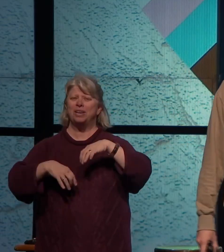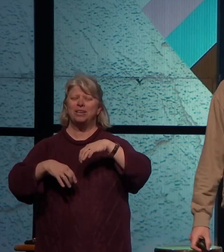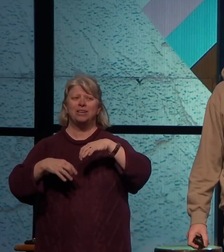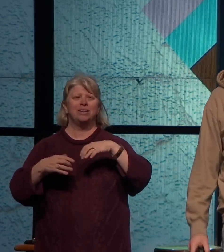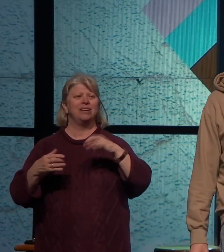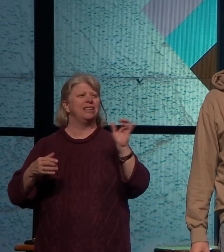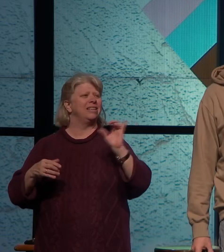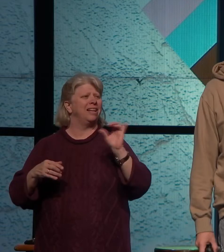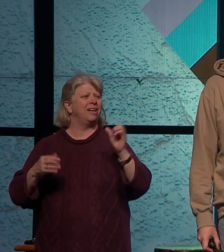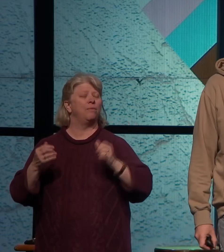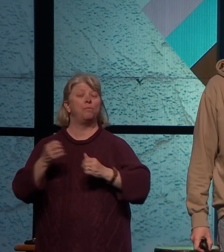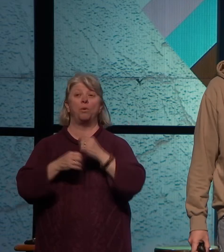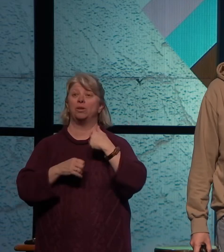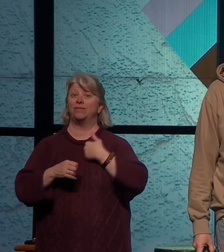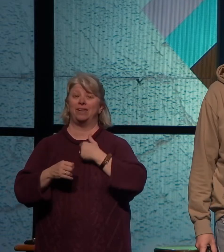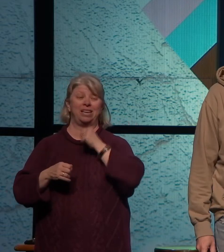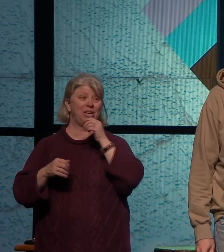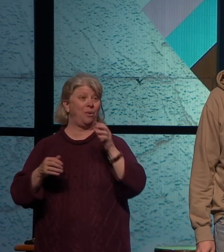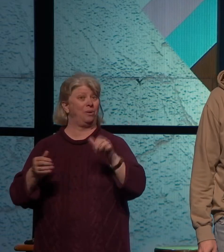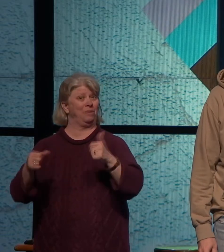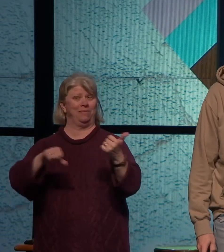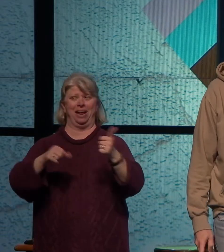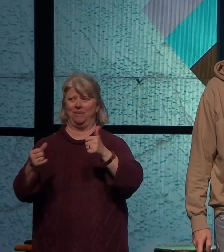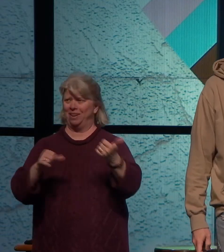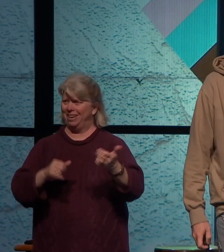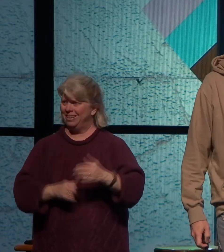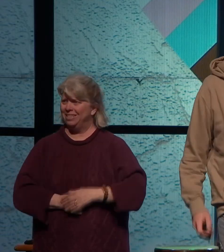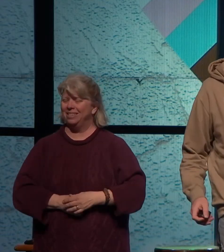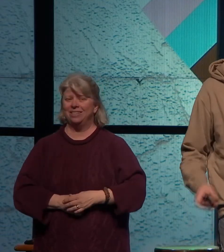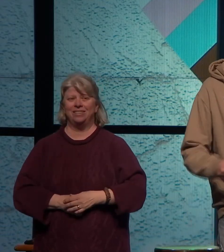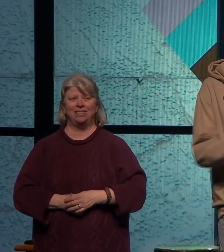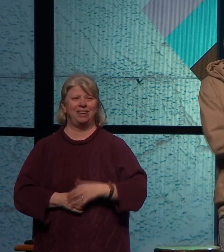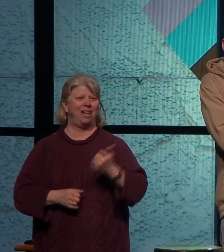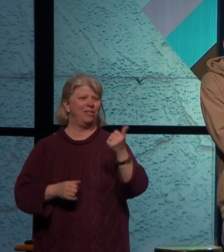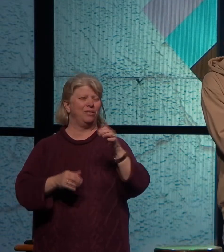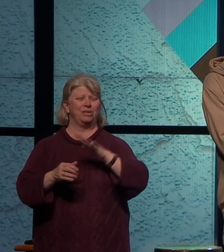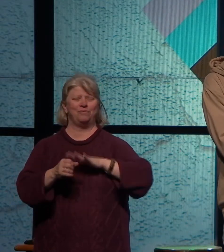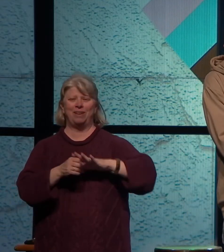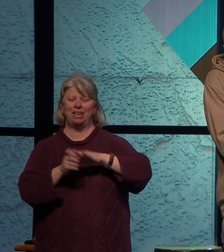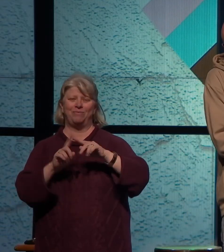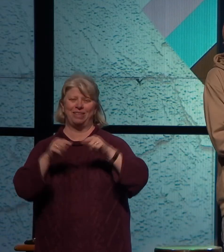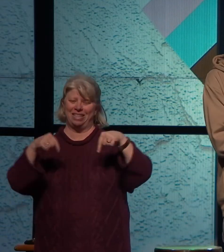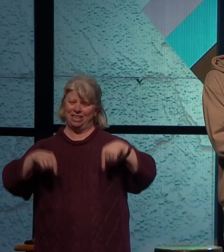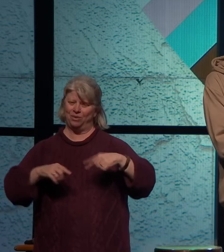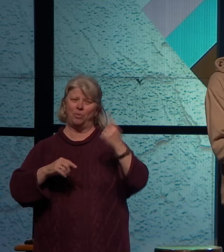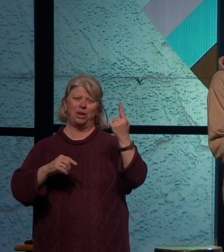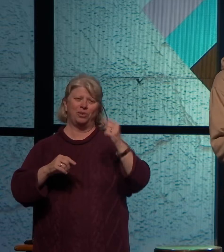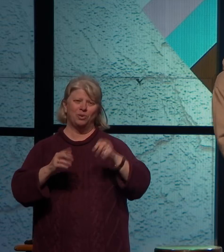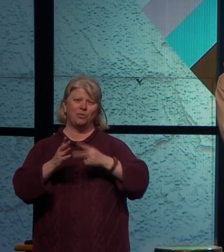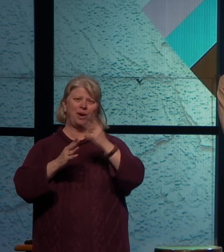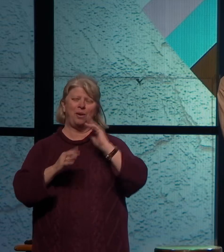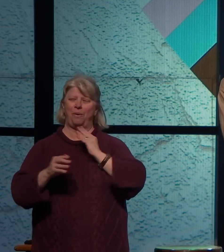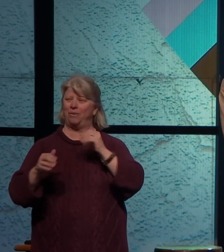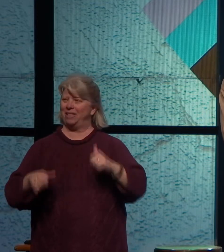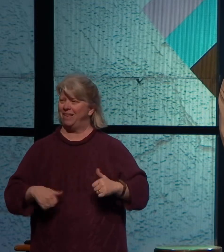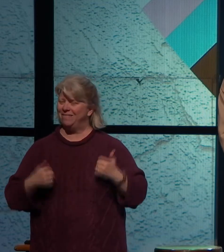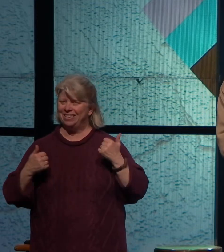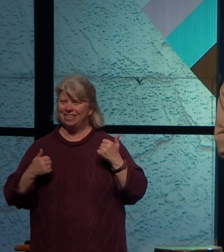it. Like most of us don't get baptized in any other space, but this once in our lives, maybe twice if it didn't